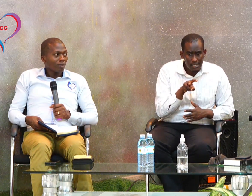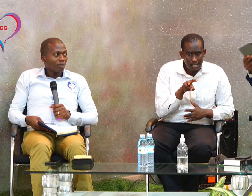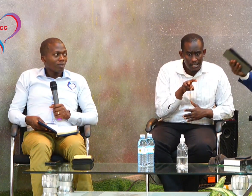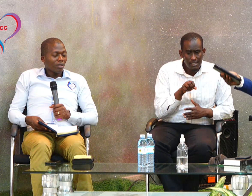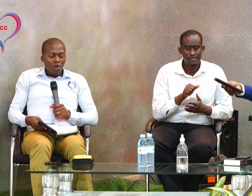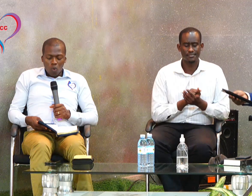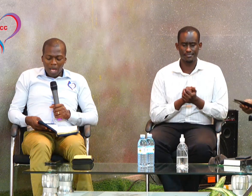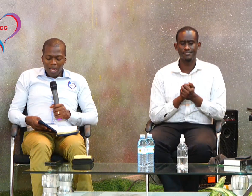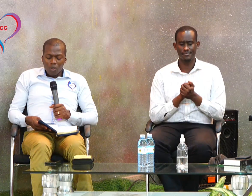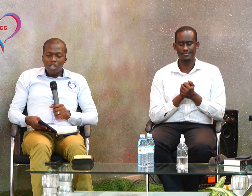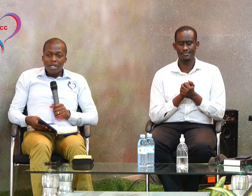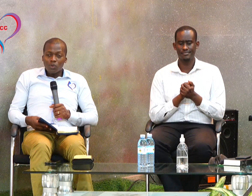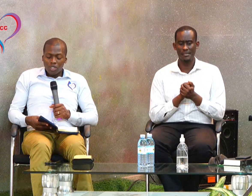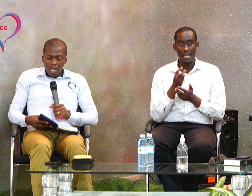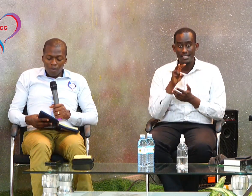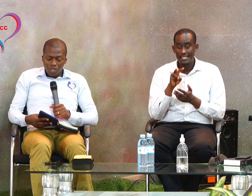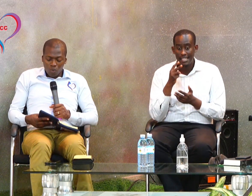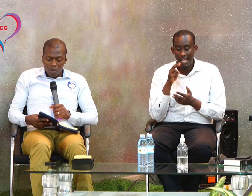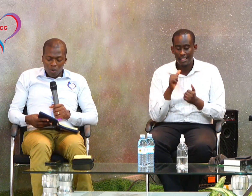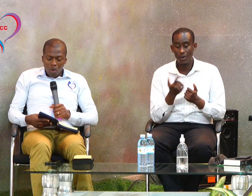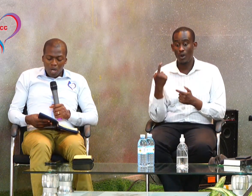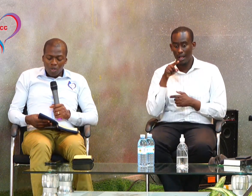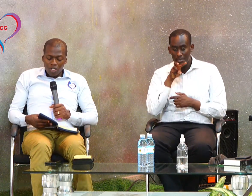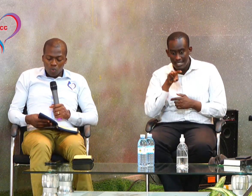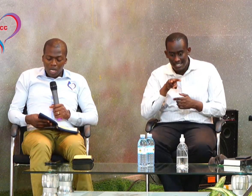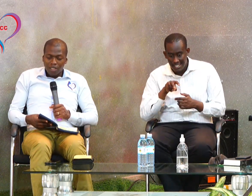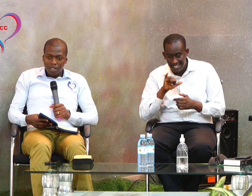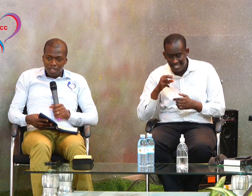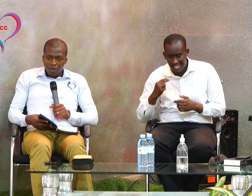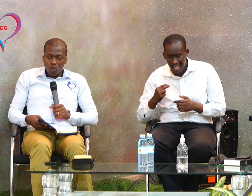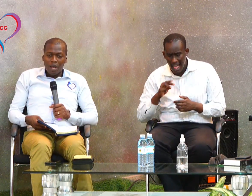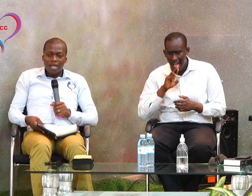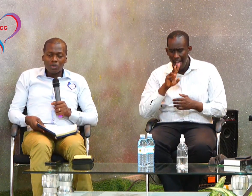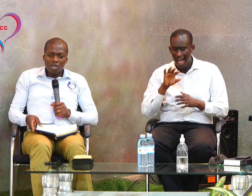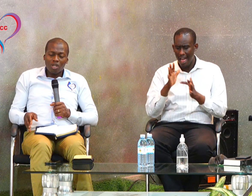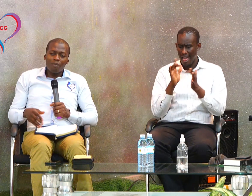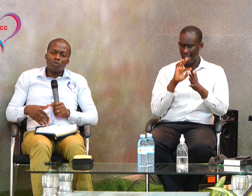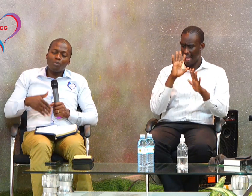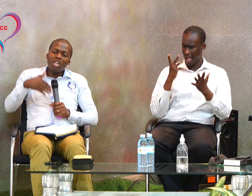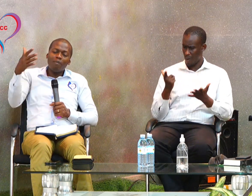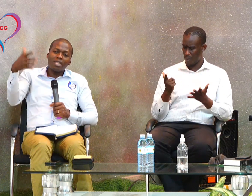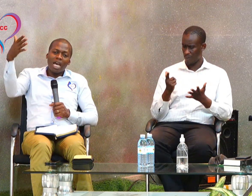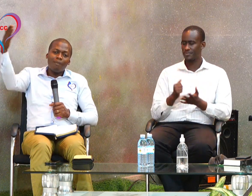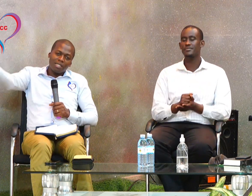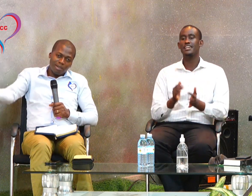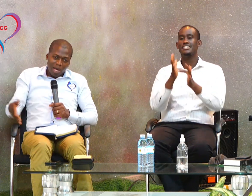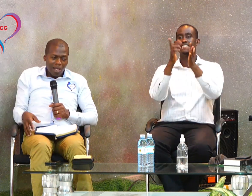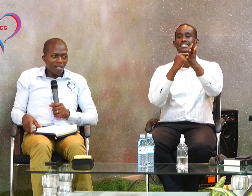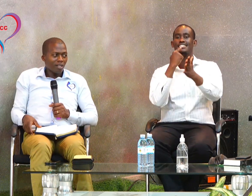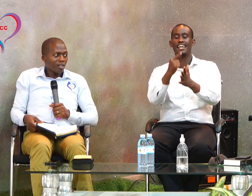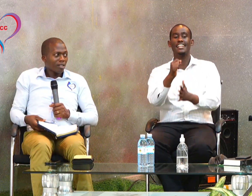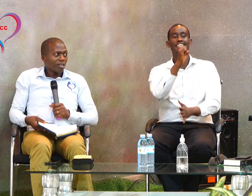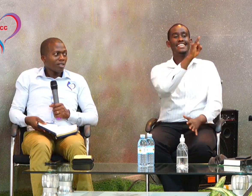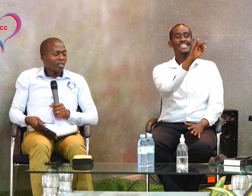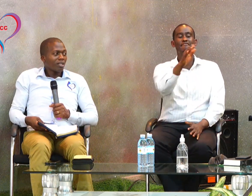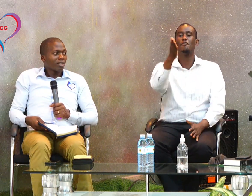the truth. Kubanga twandibadde tujanga buzi wano wano Yesu ngaakizzeemu kubanga Yesu yatugamba twe mulimanya amazima. We